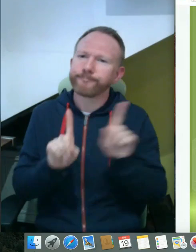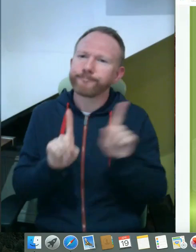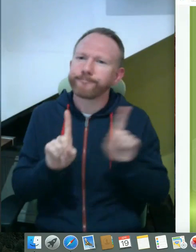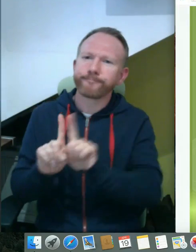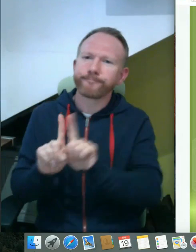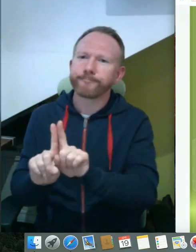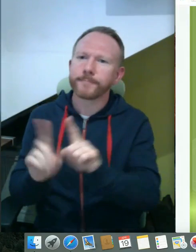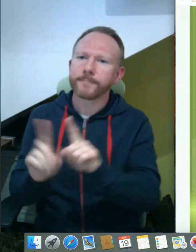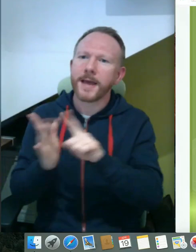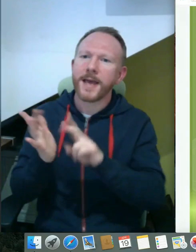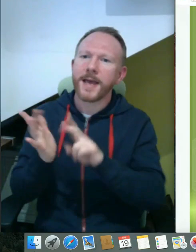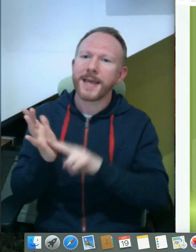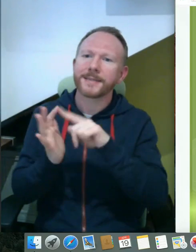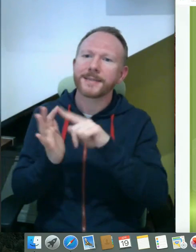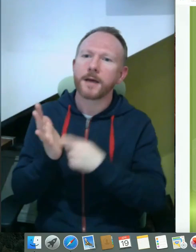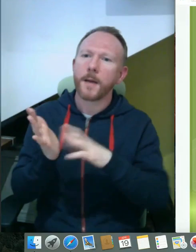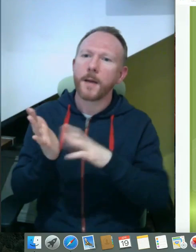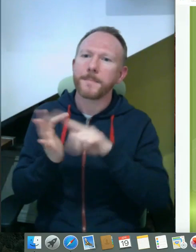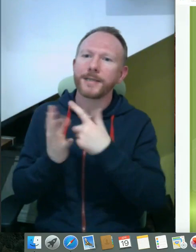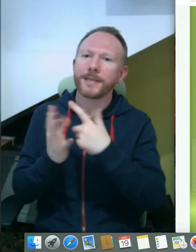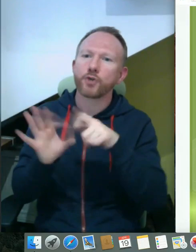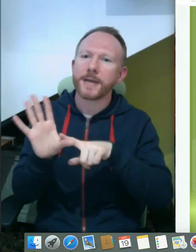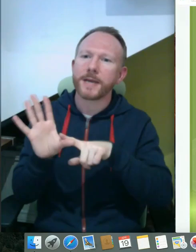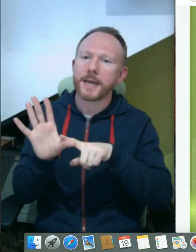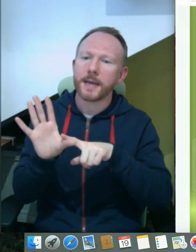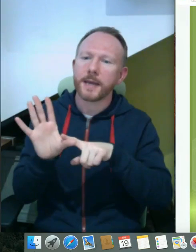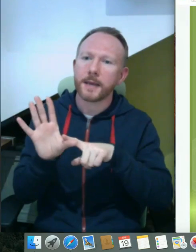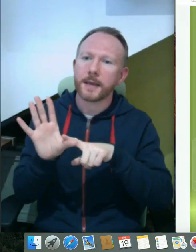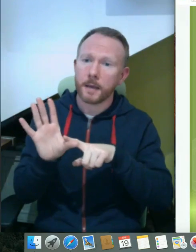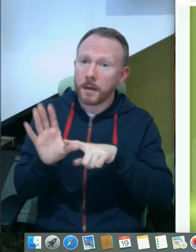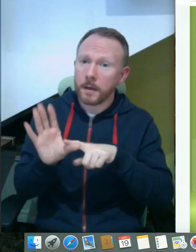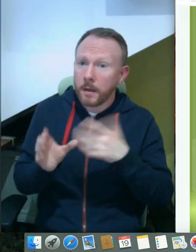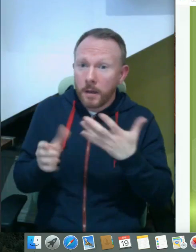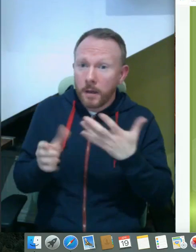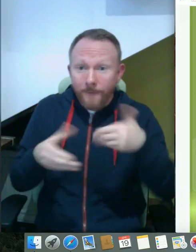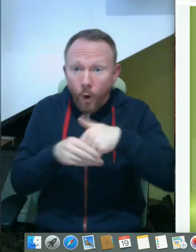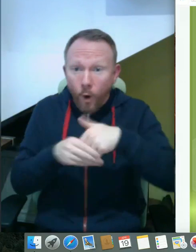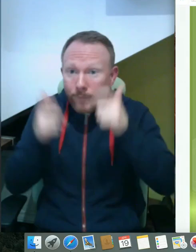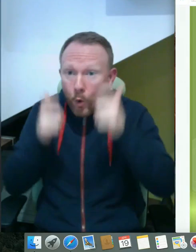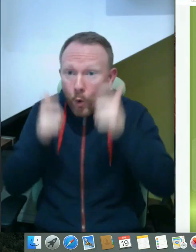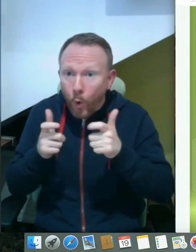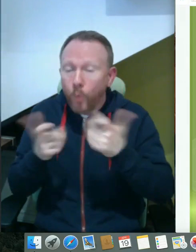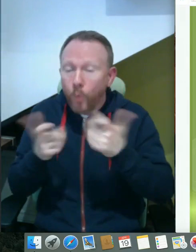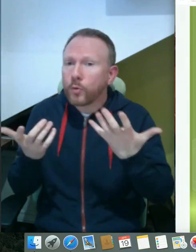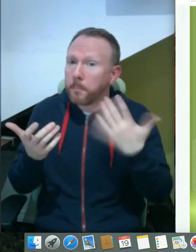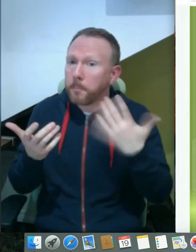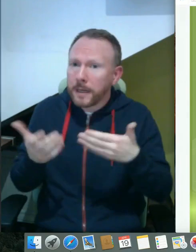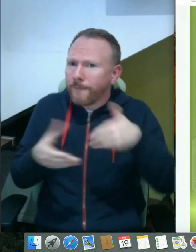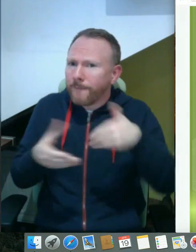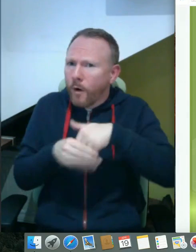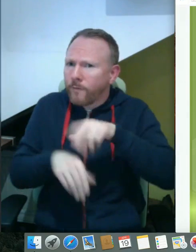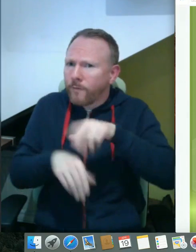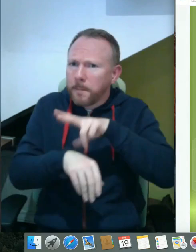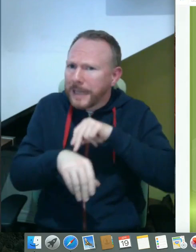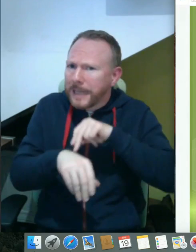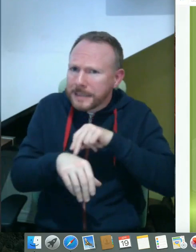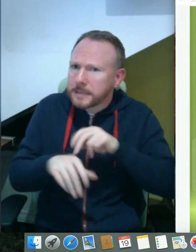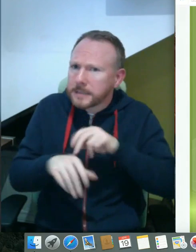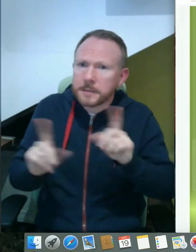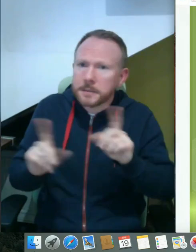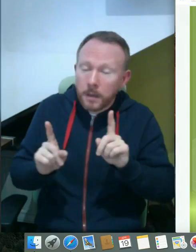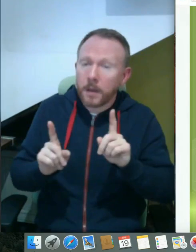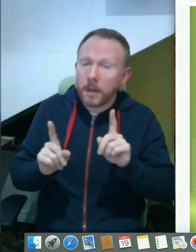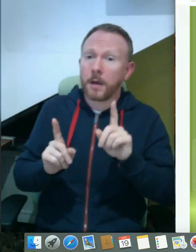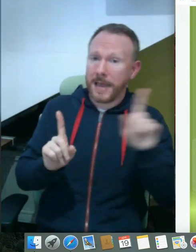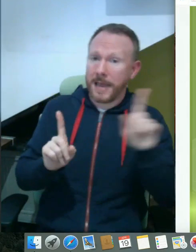at the police stage or the investigation stage, and whether that intermediary has actually